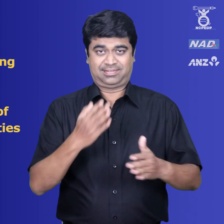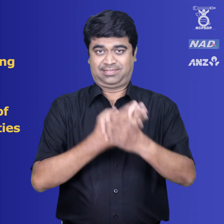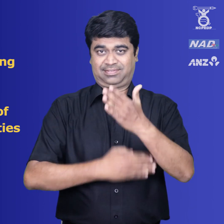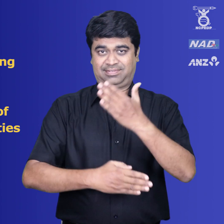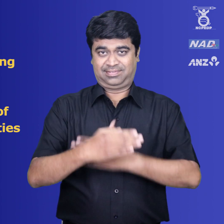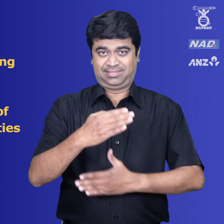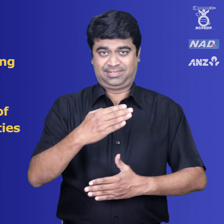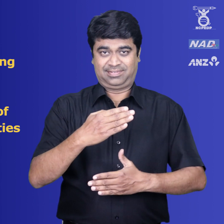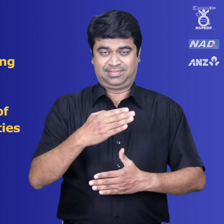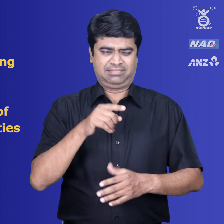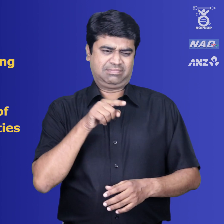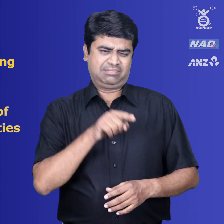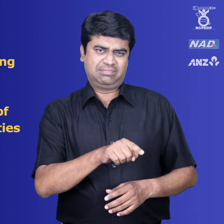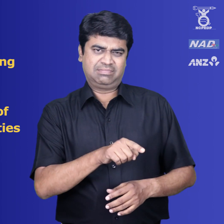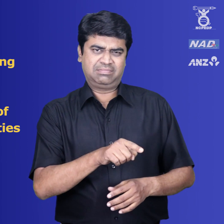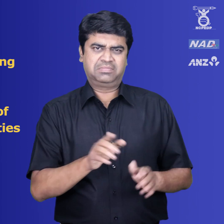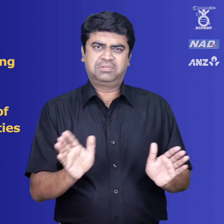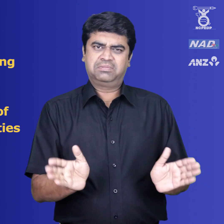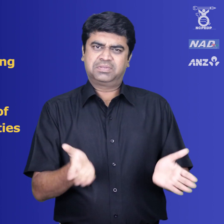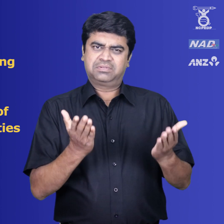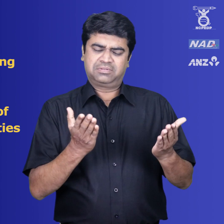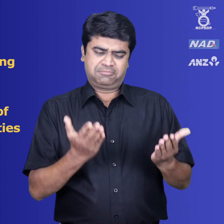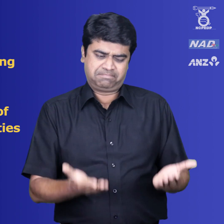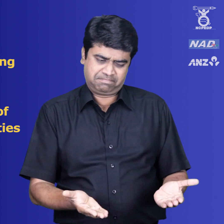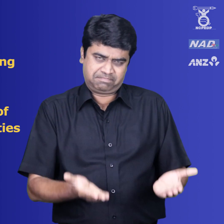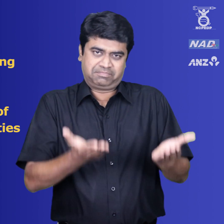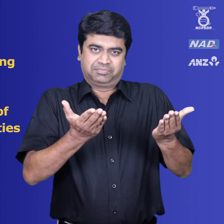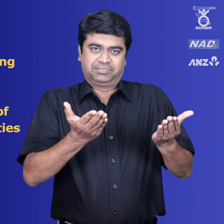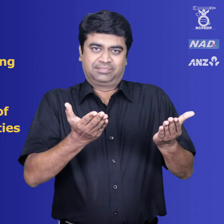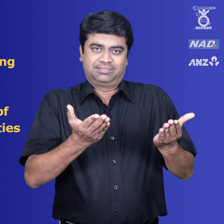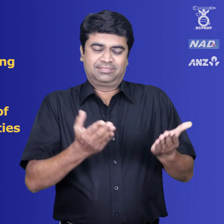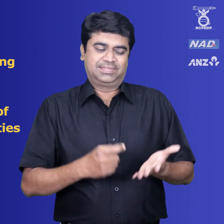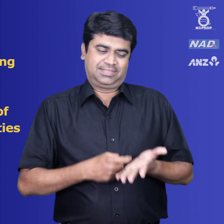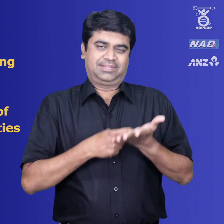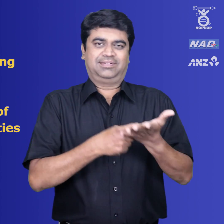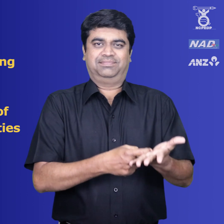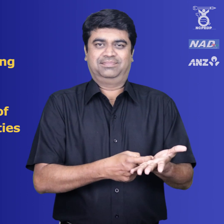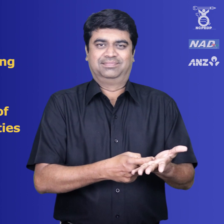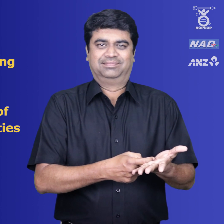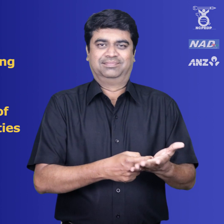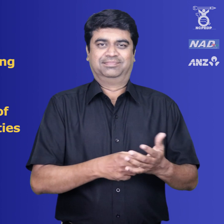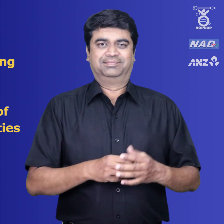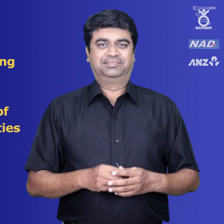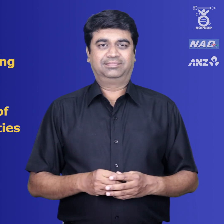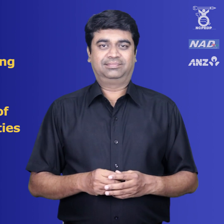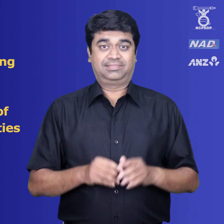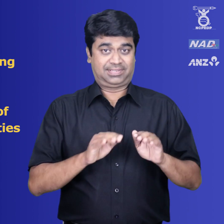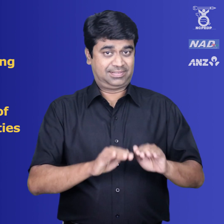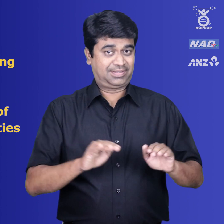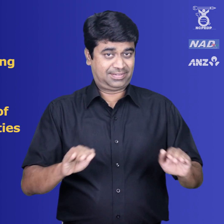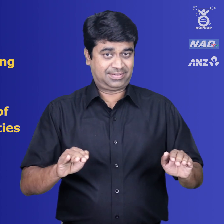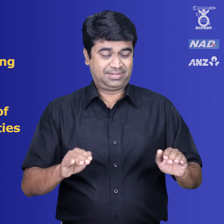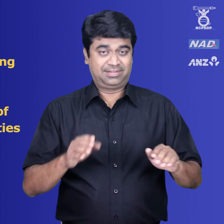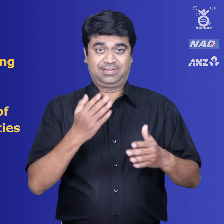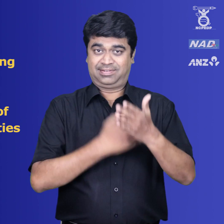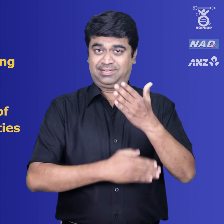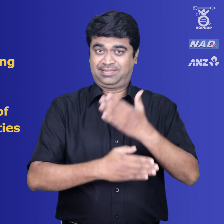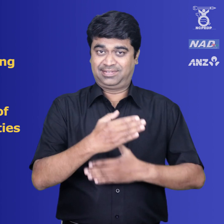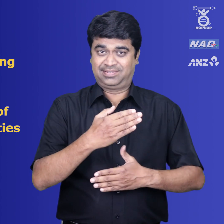respect for the evolving capacities of children with disabilities, and respect for the right of children with